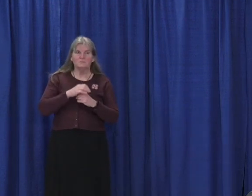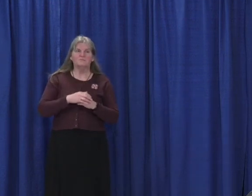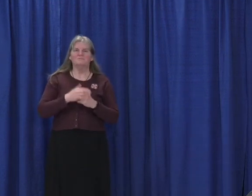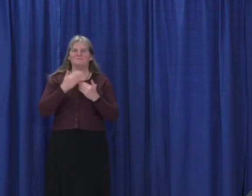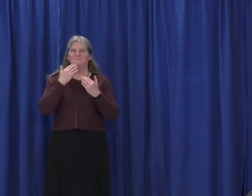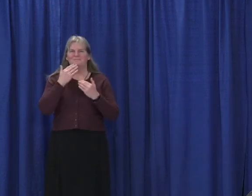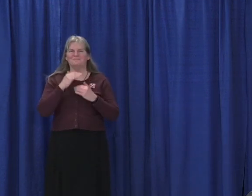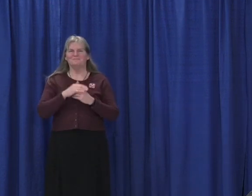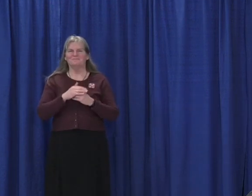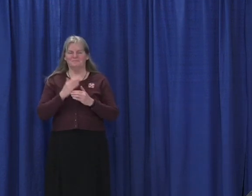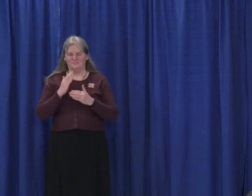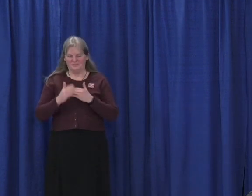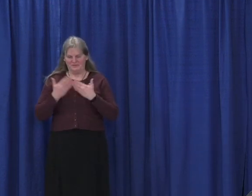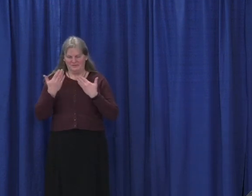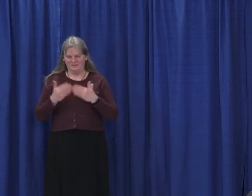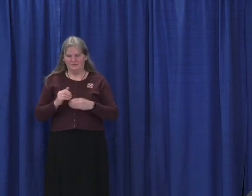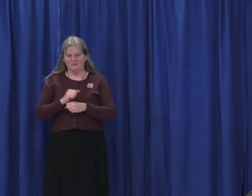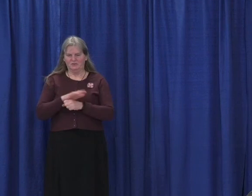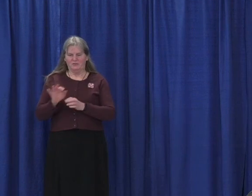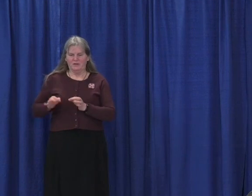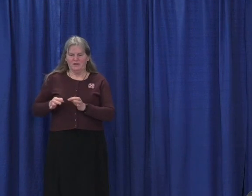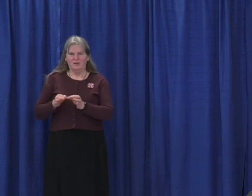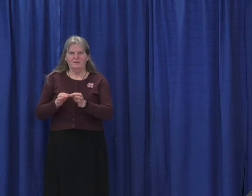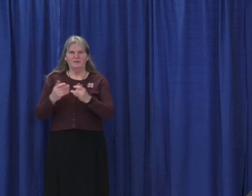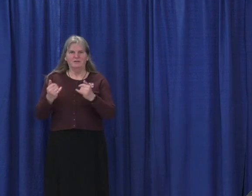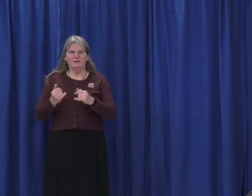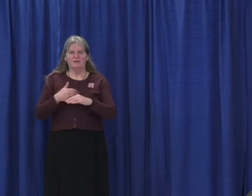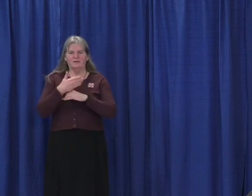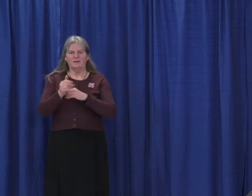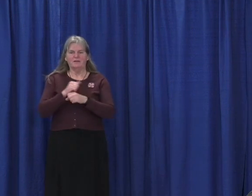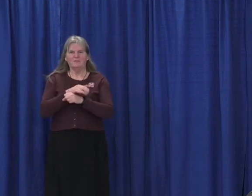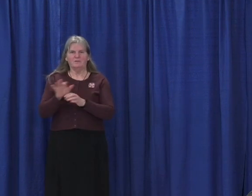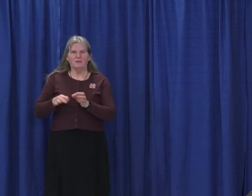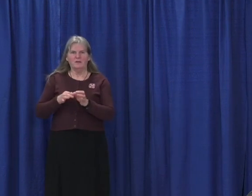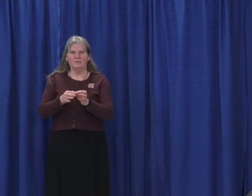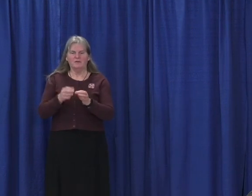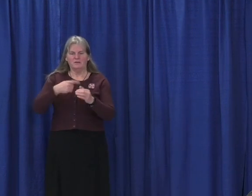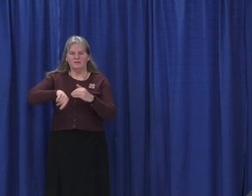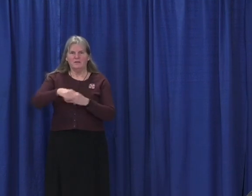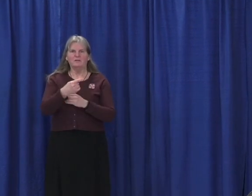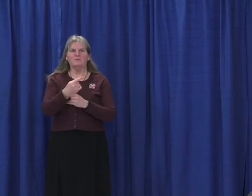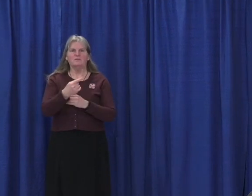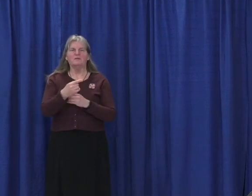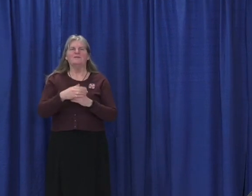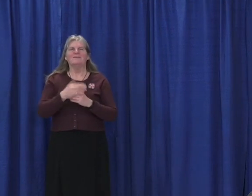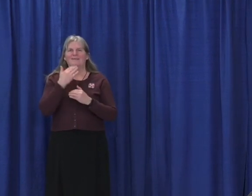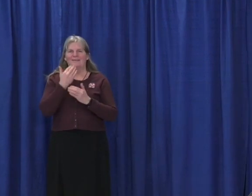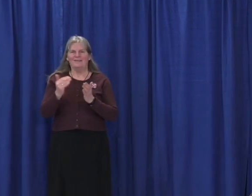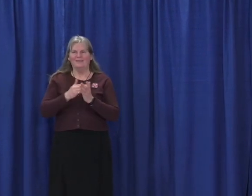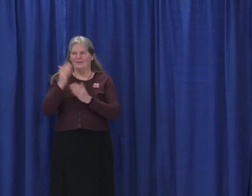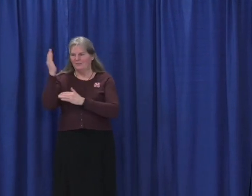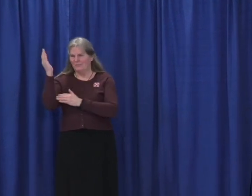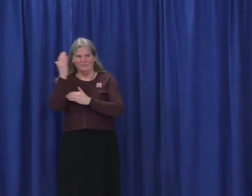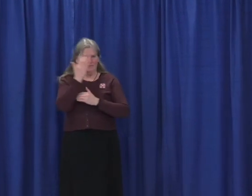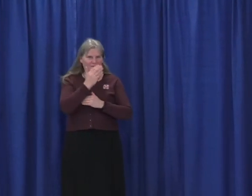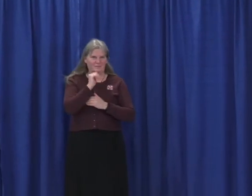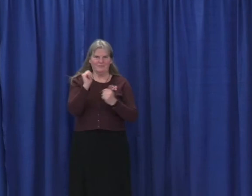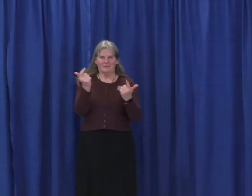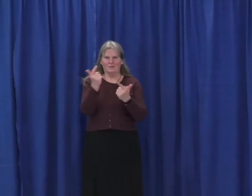Thank you. That now concludes our COVID-19 update. Our next COVID-19 update will be next week. Thank you again to our speakers and